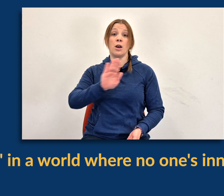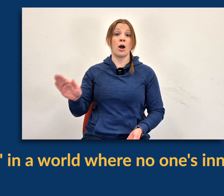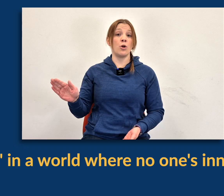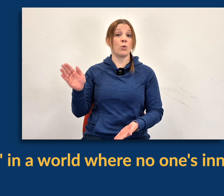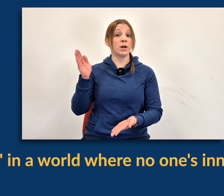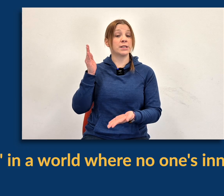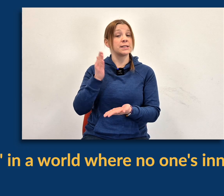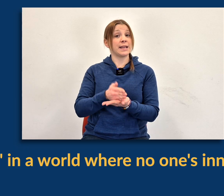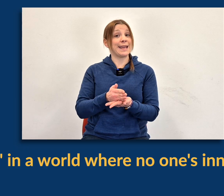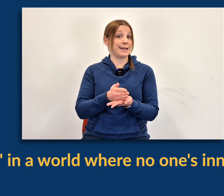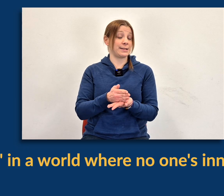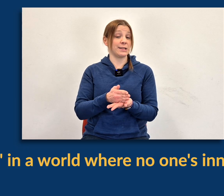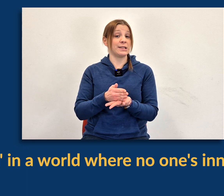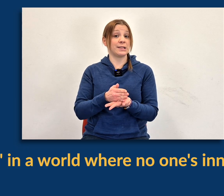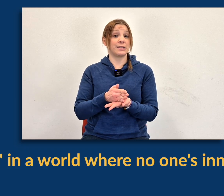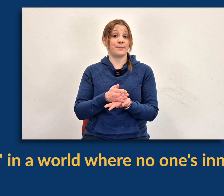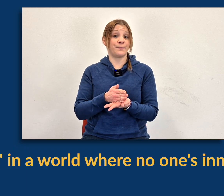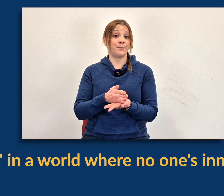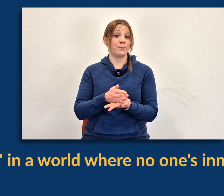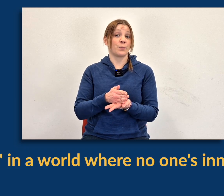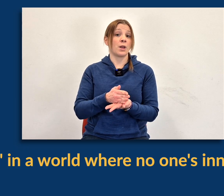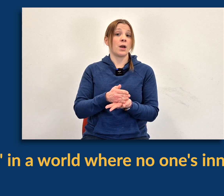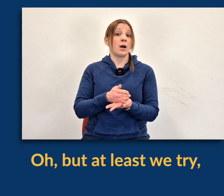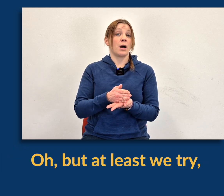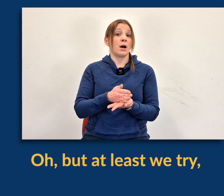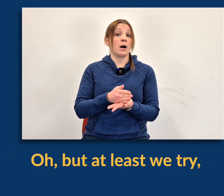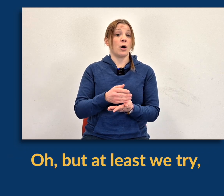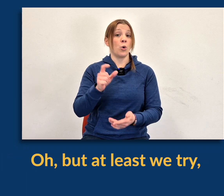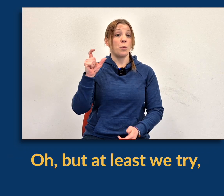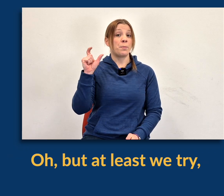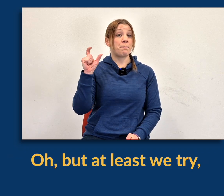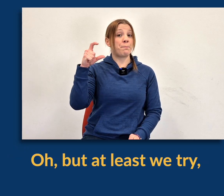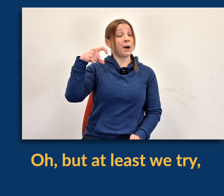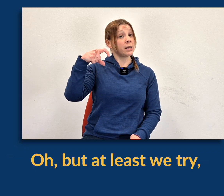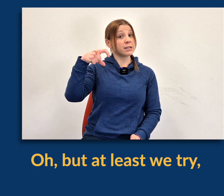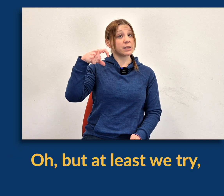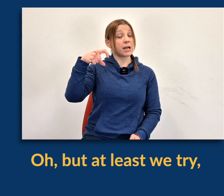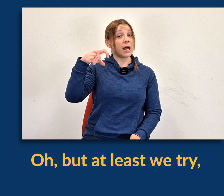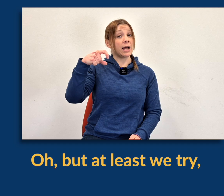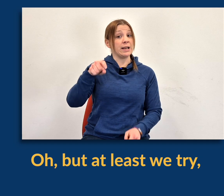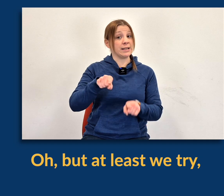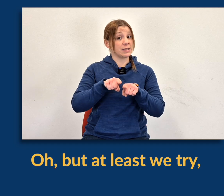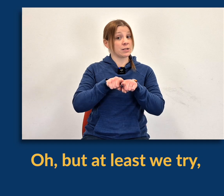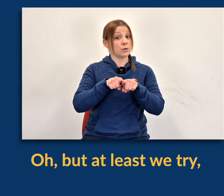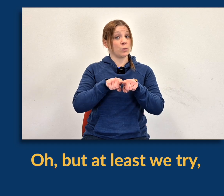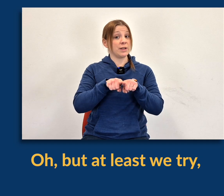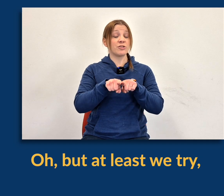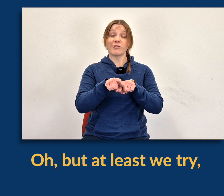no one's innocent. Oh, but at least we try.